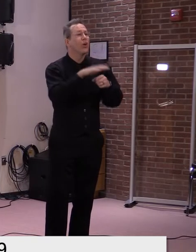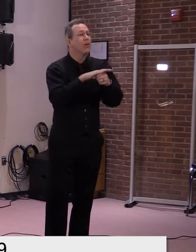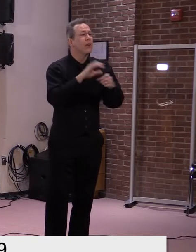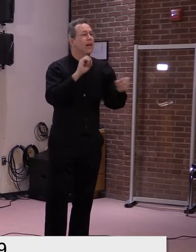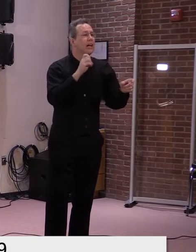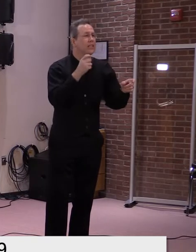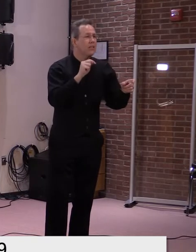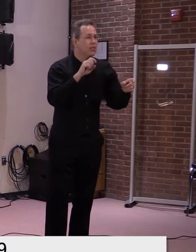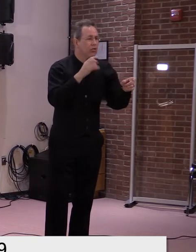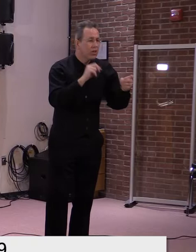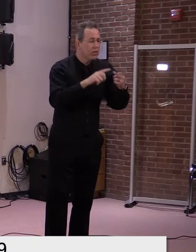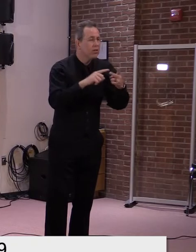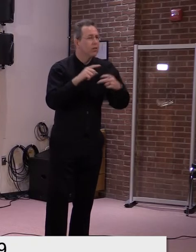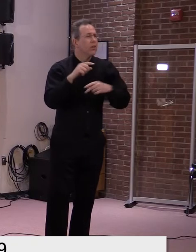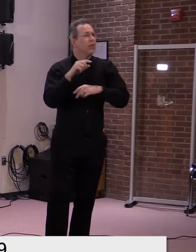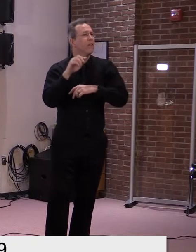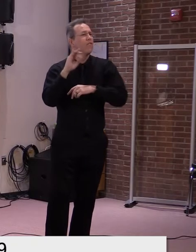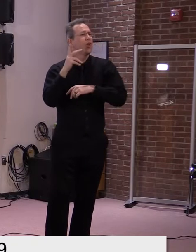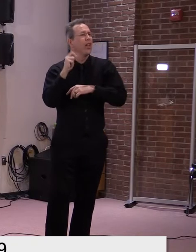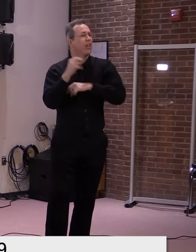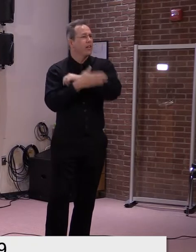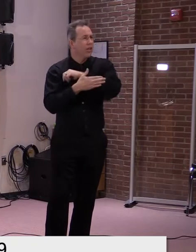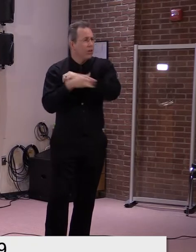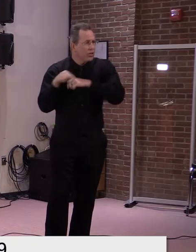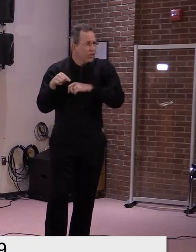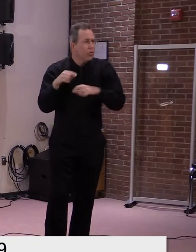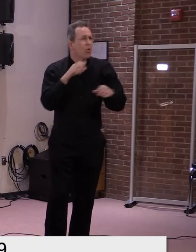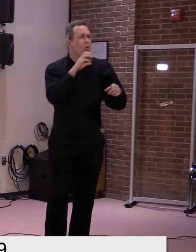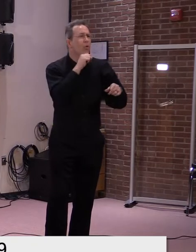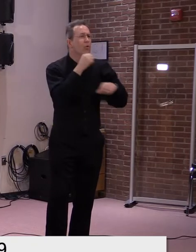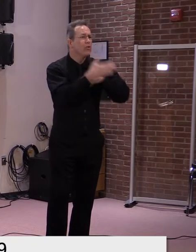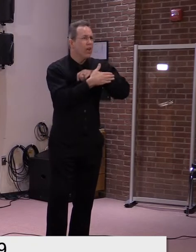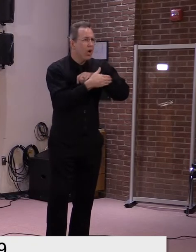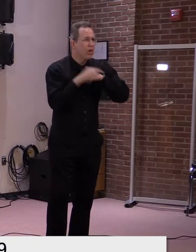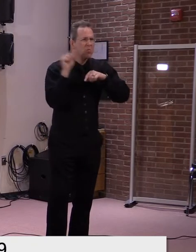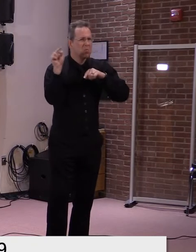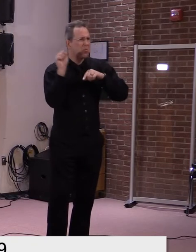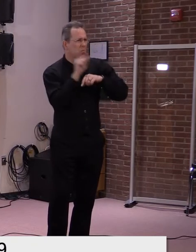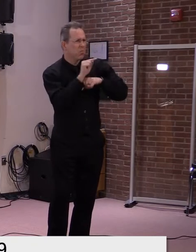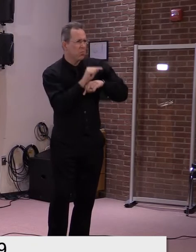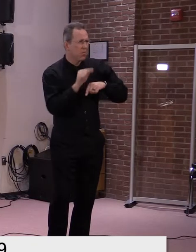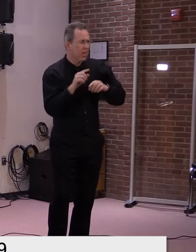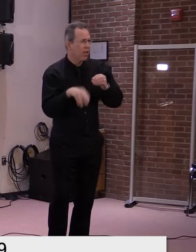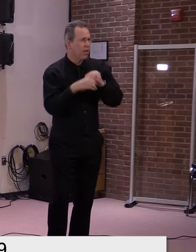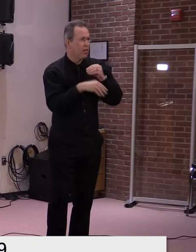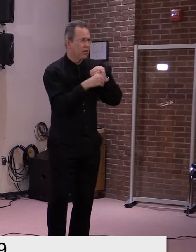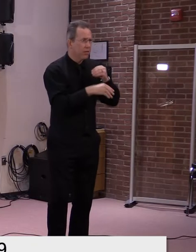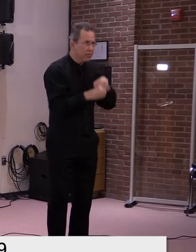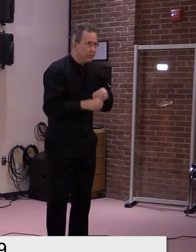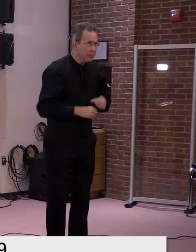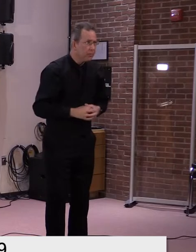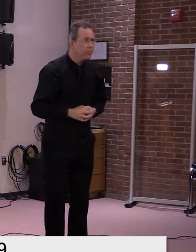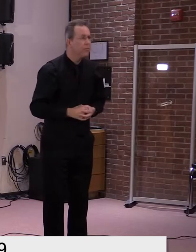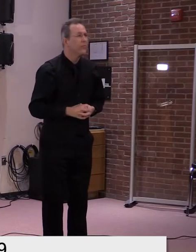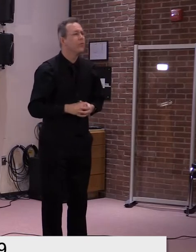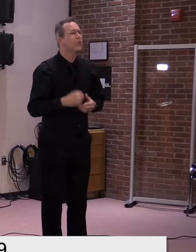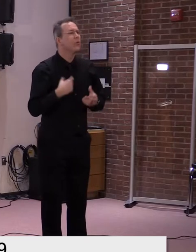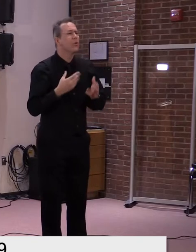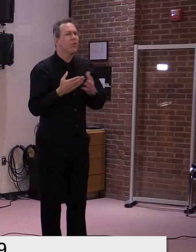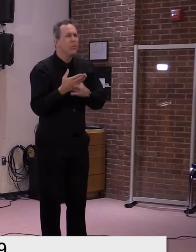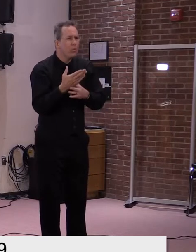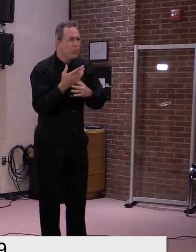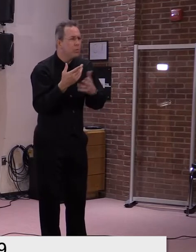a reminder, these groups can make an appointment through the state system when an